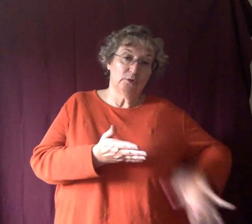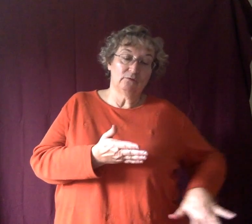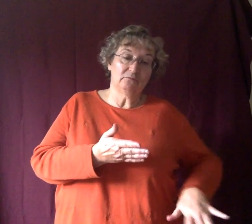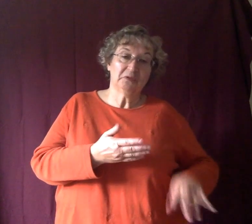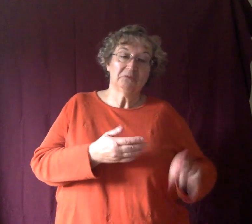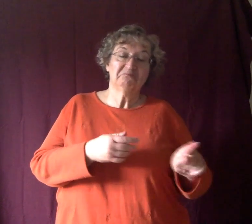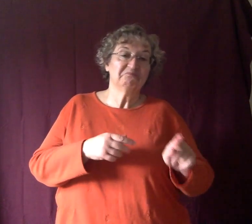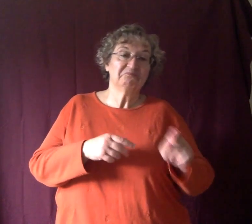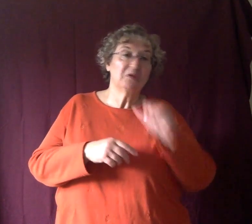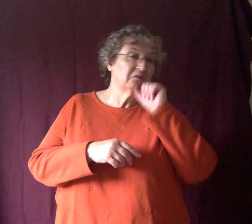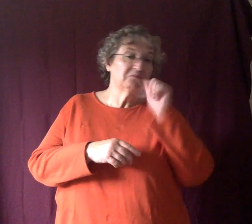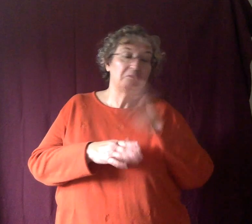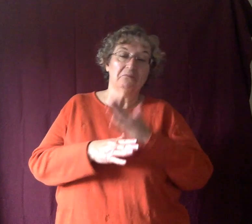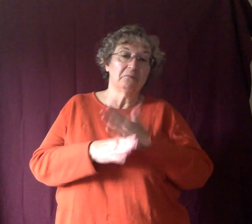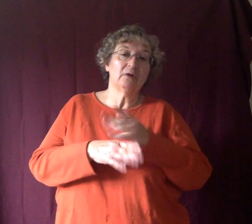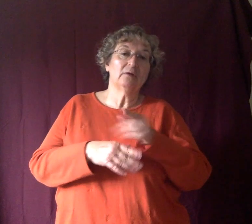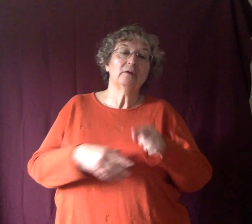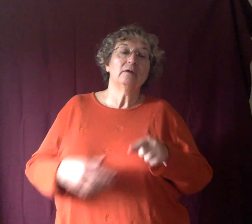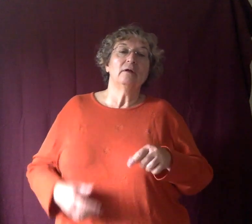intestine consists of the cecum, the